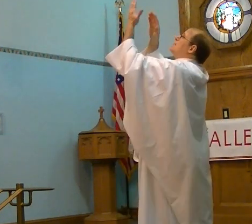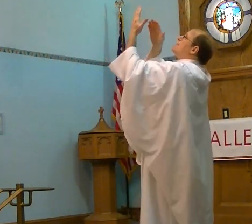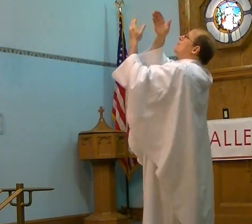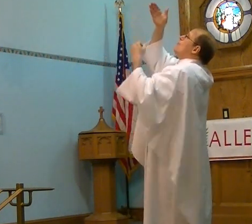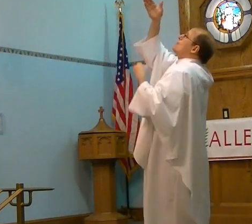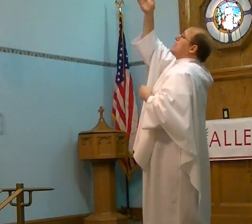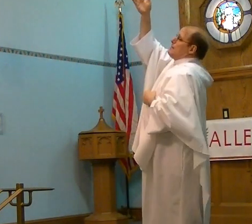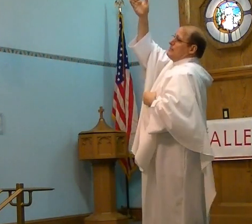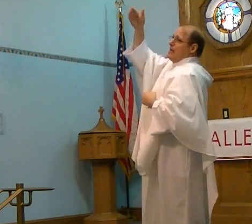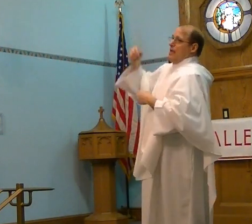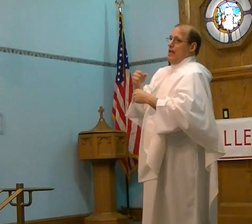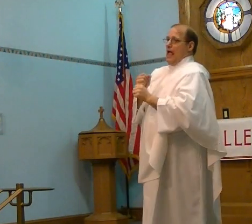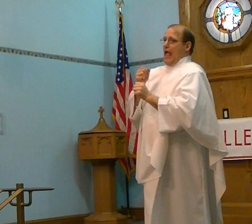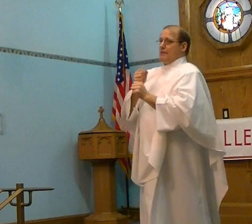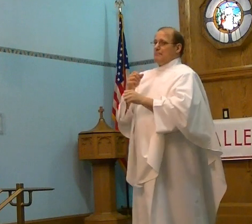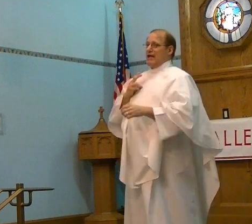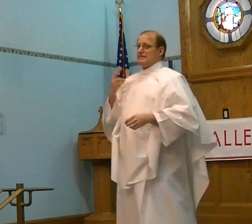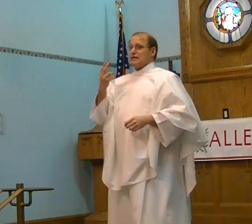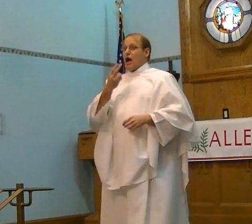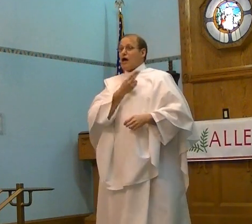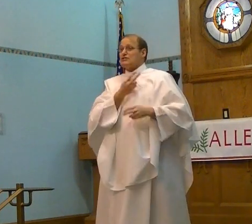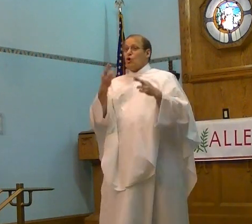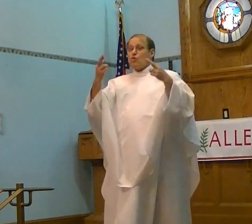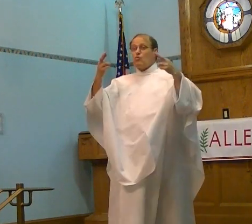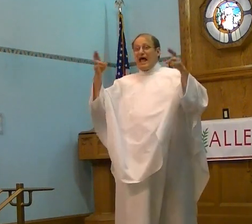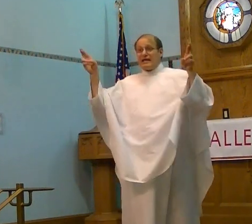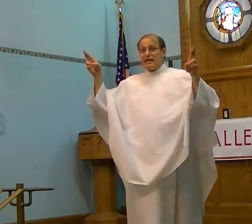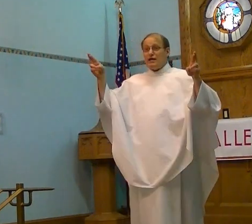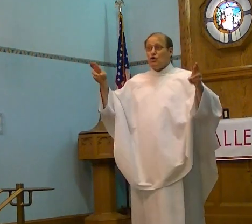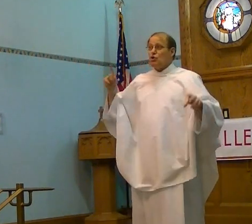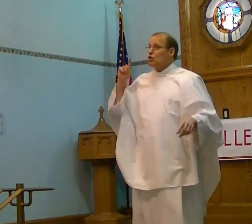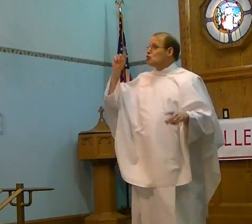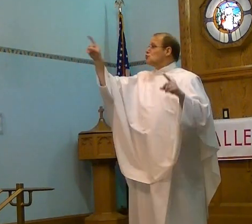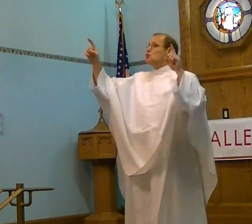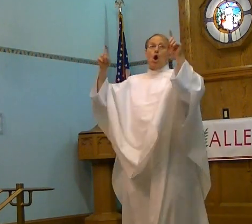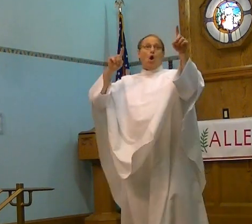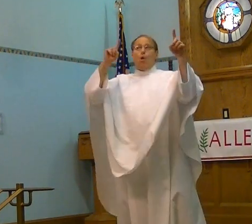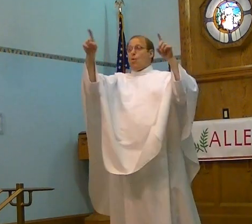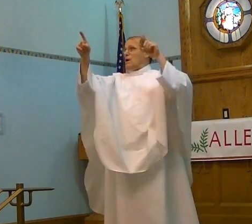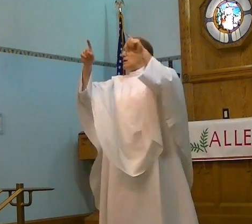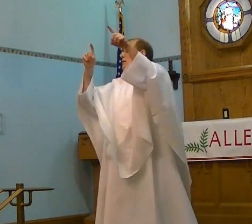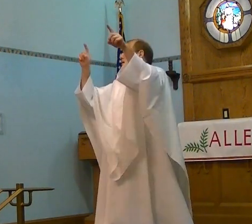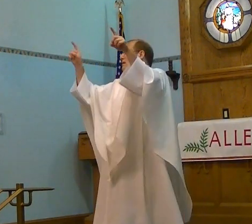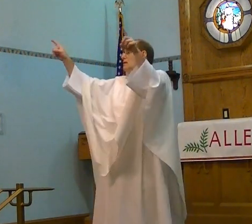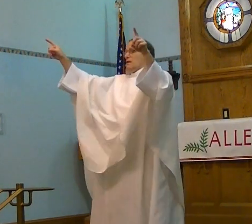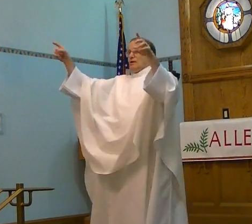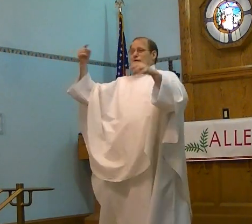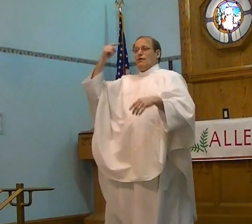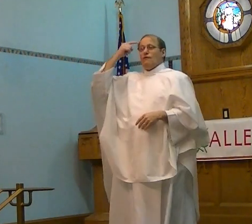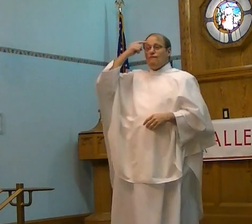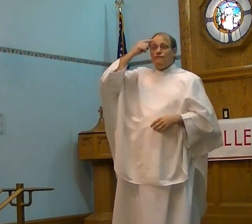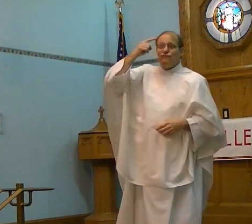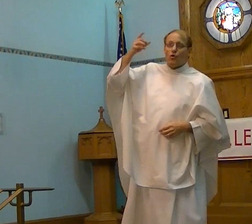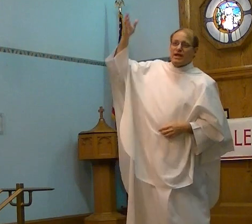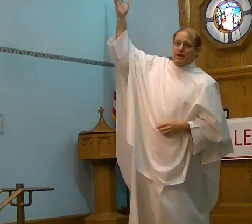before Him. And makes us ready to go for Him.